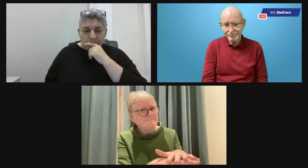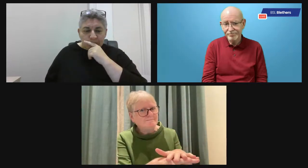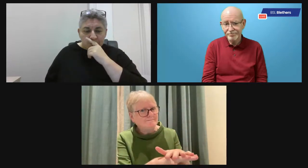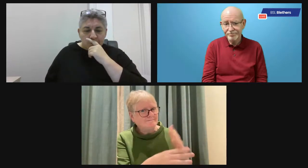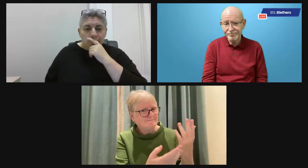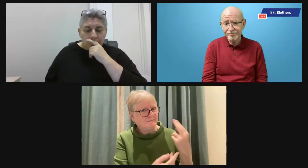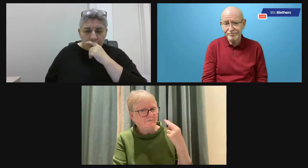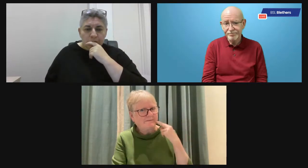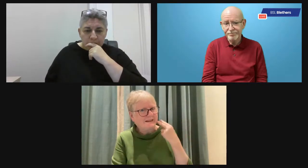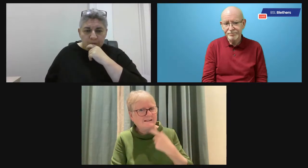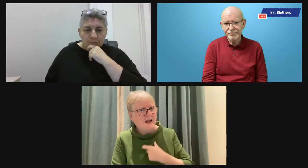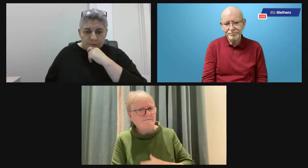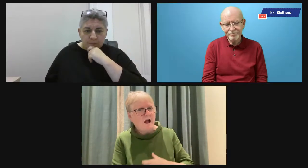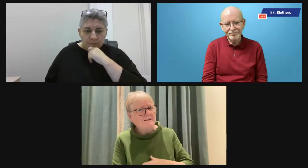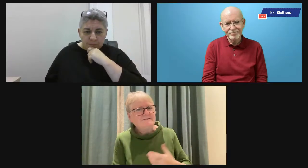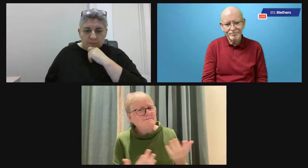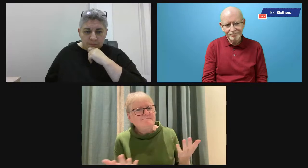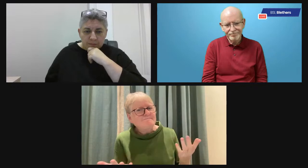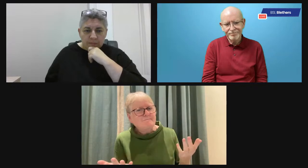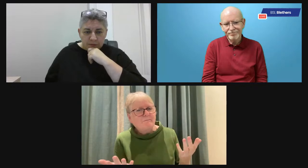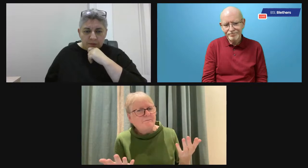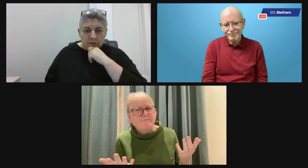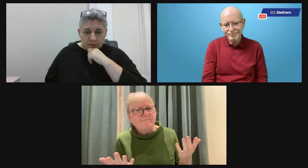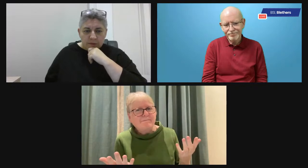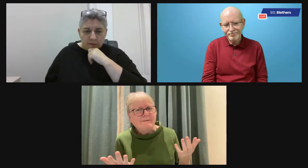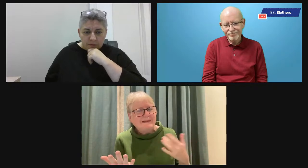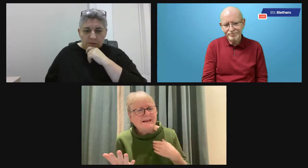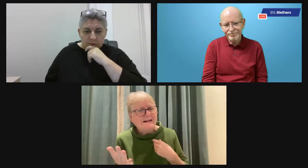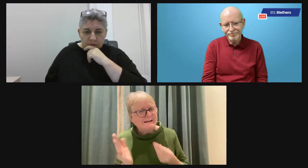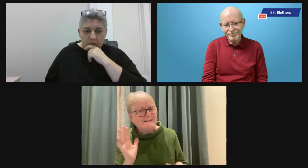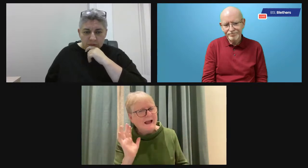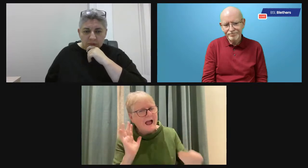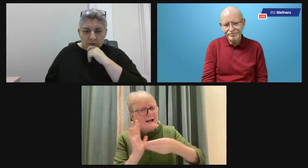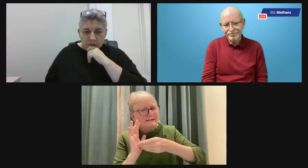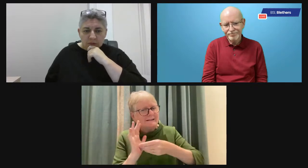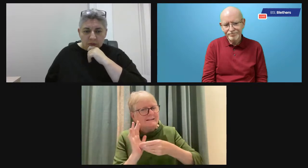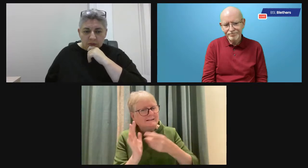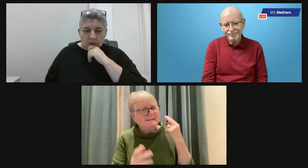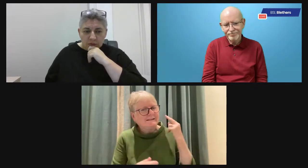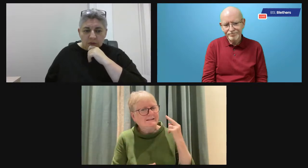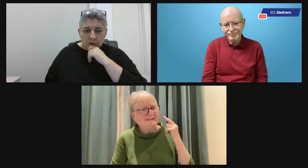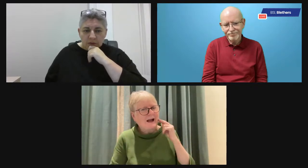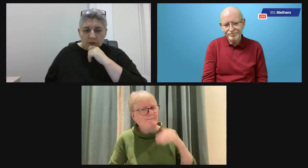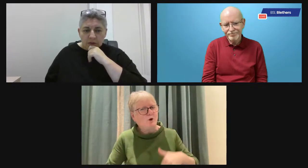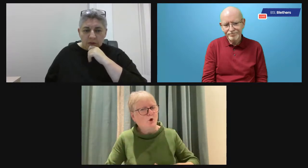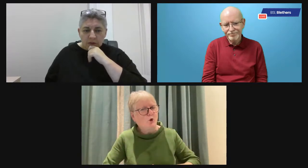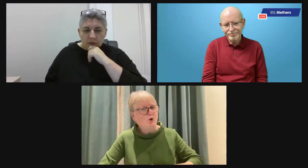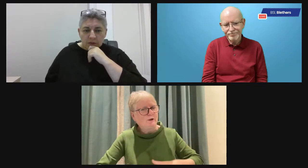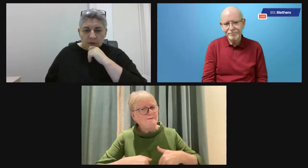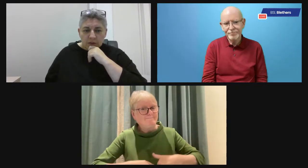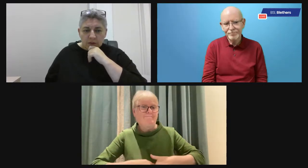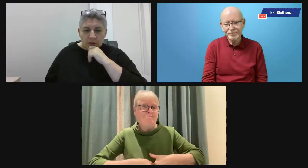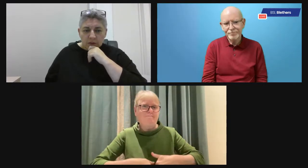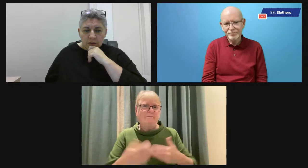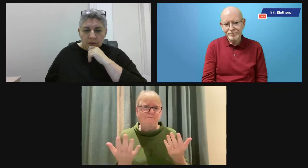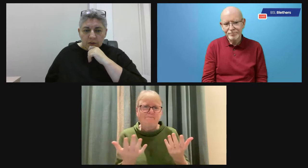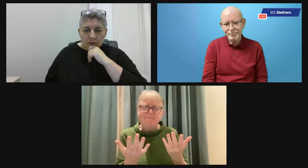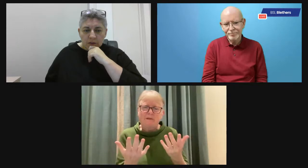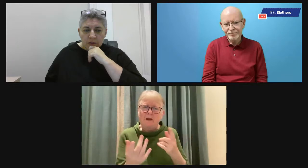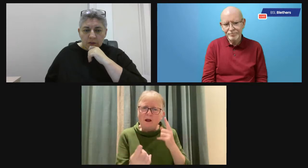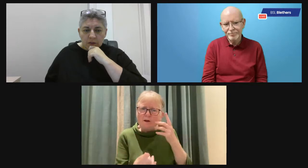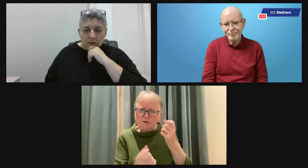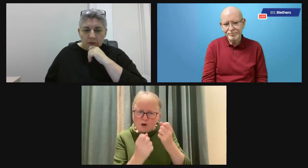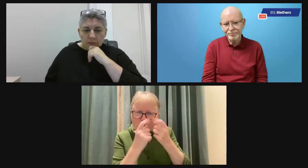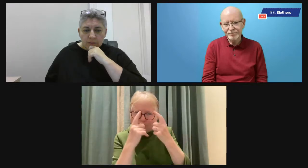85% of deaf people are now mainstreamed. So there are real issues around deaf identity, and I think we need